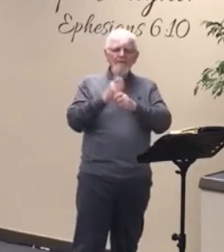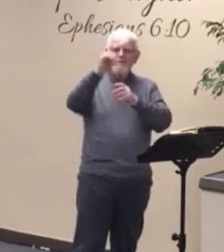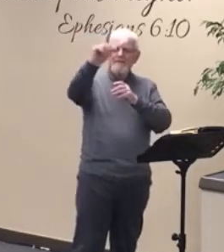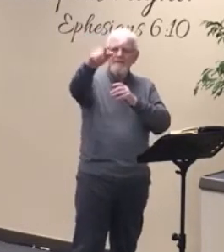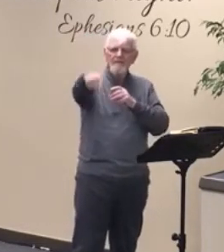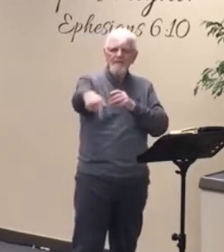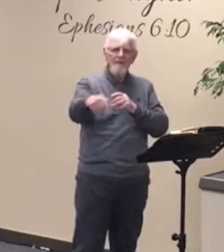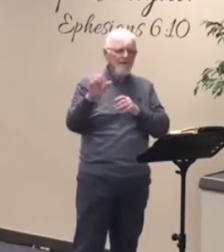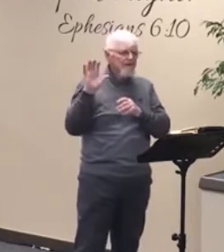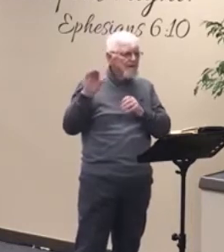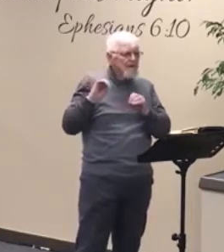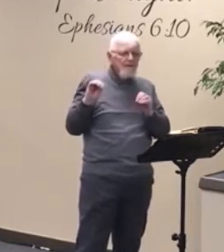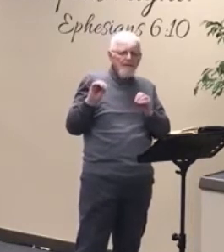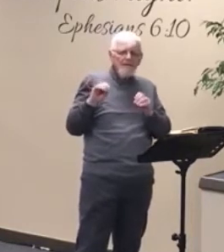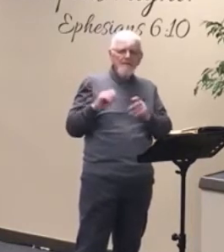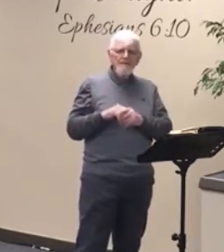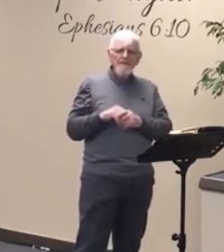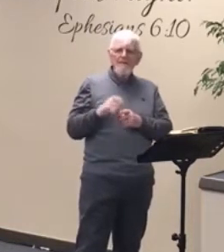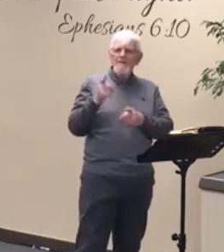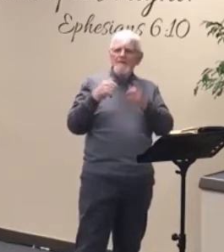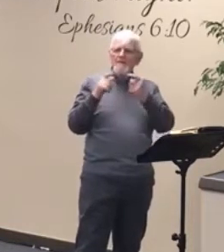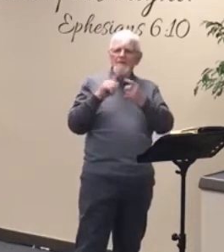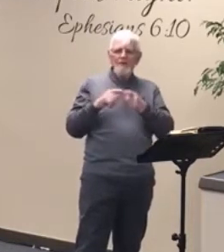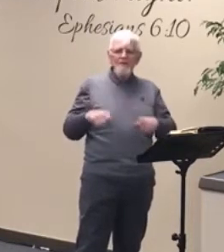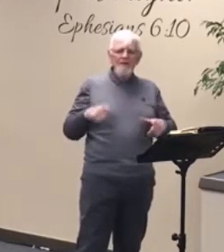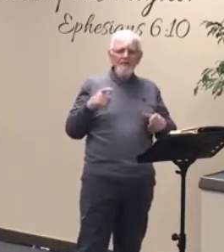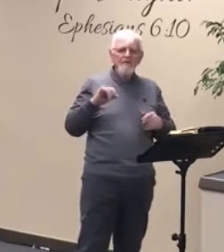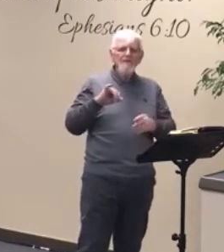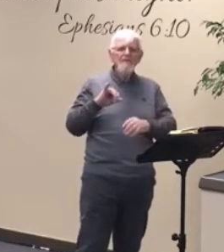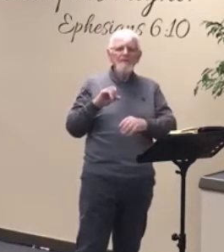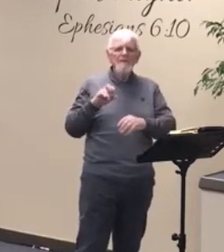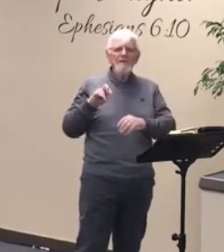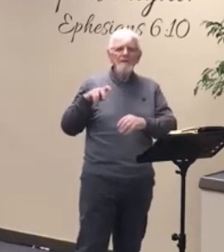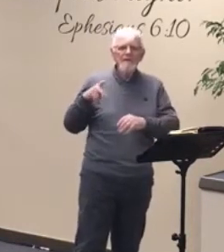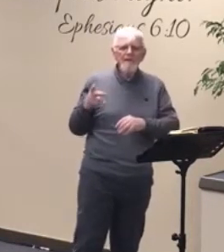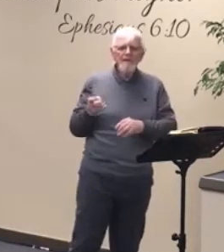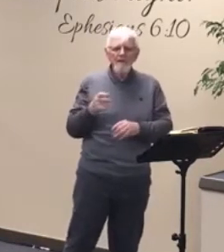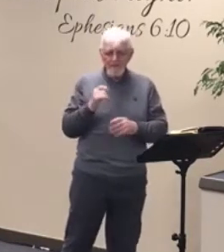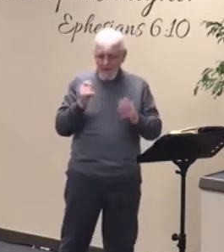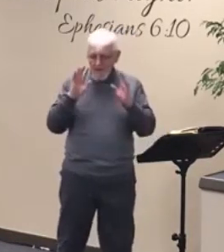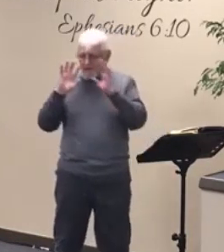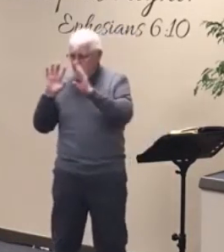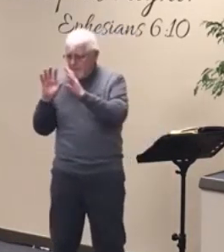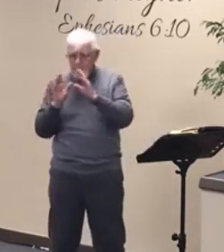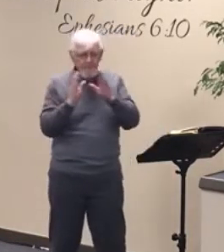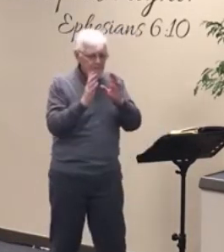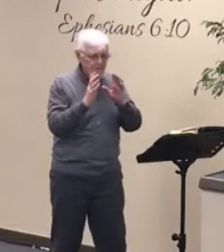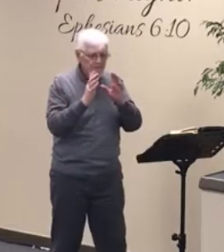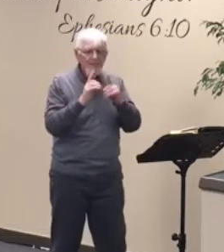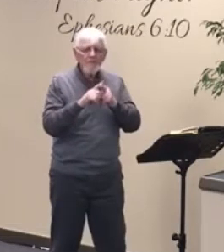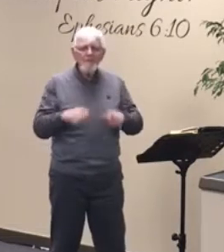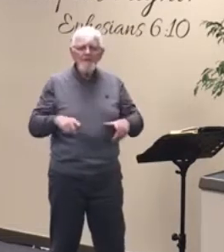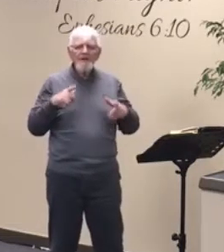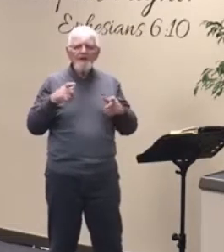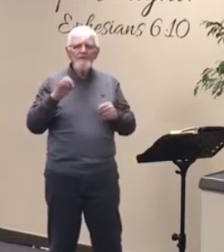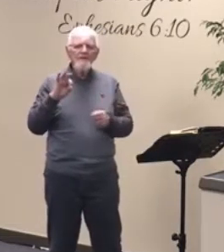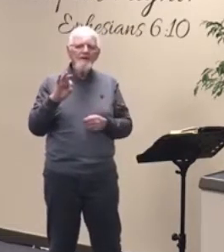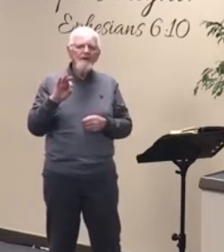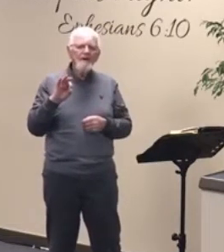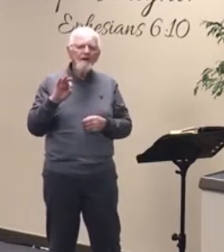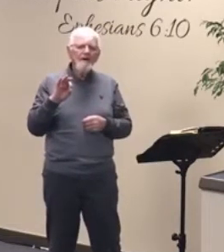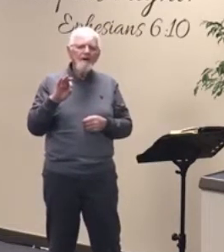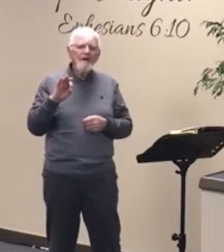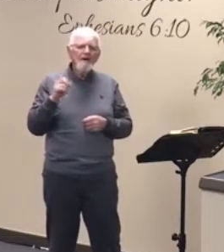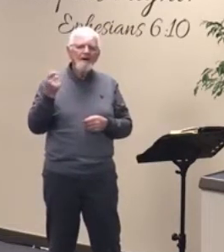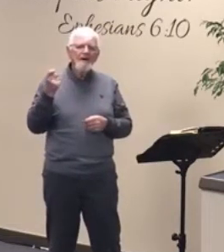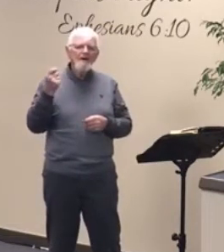else. And we come through the life of Joseph, and I want to turn our focus to the life of the